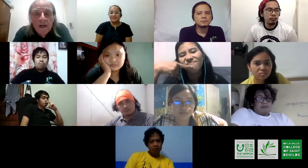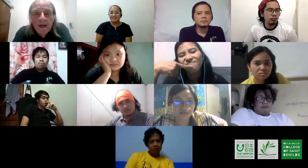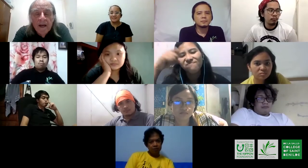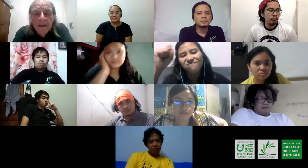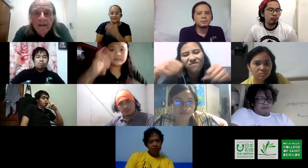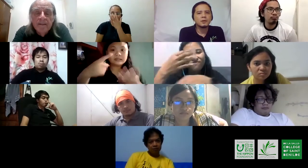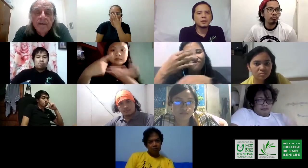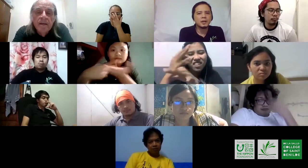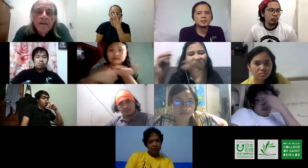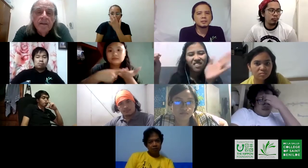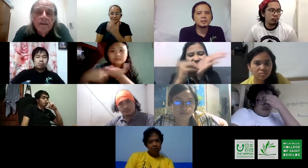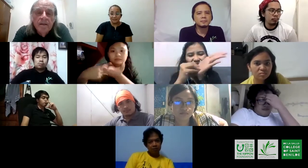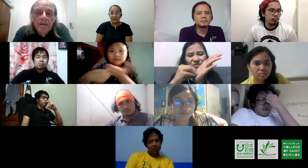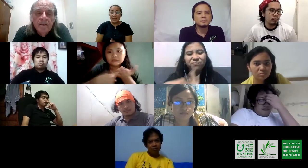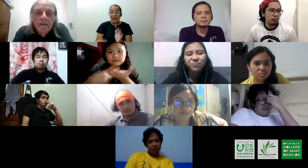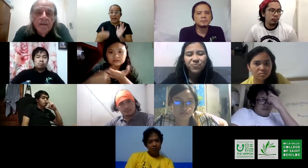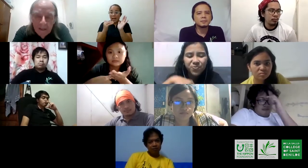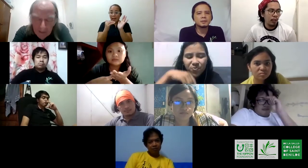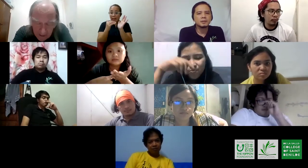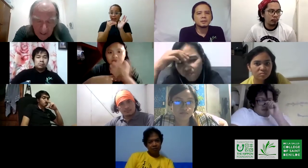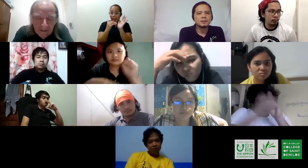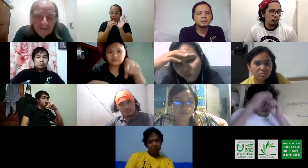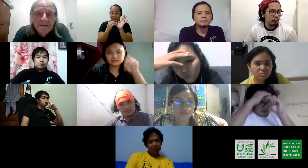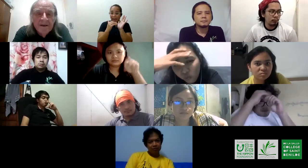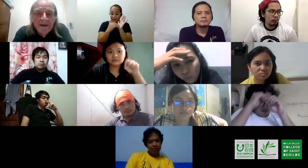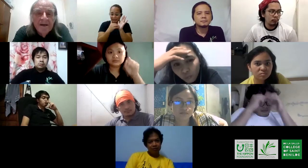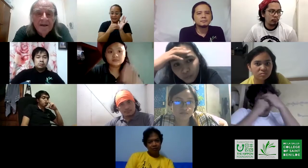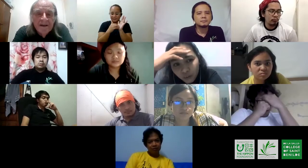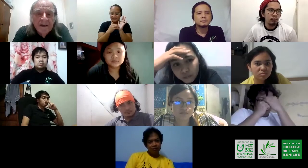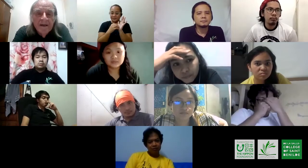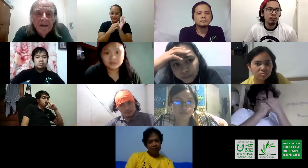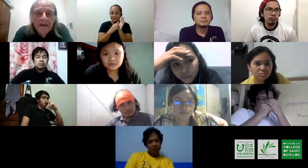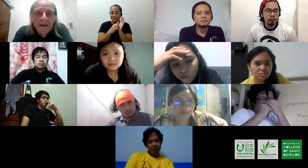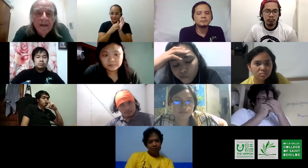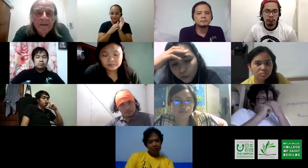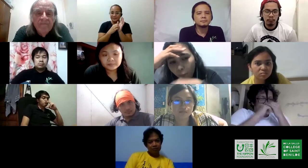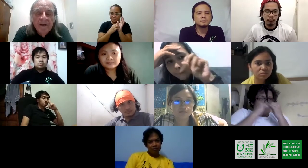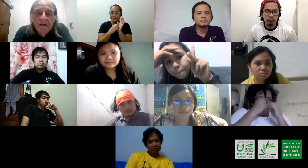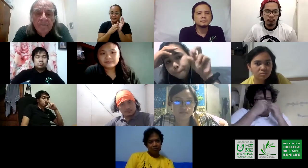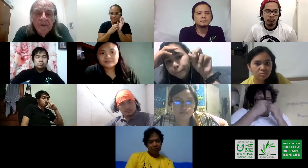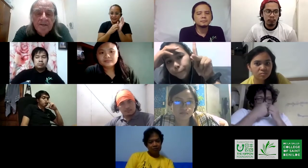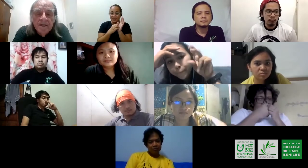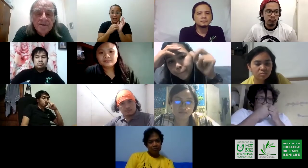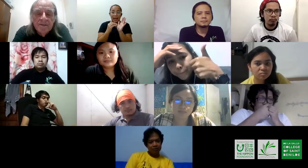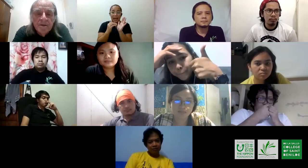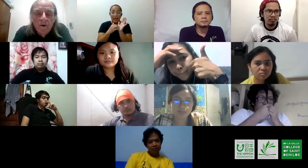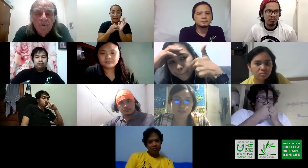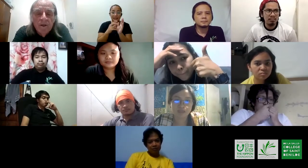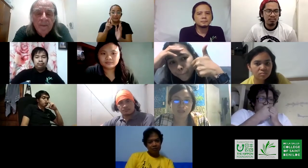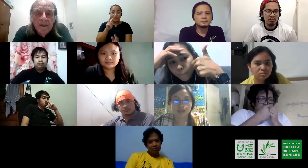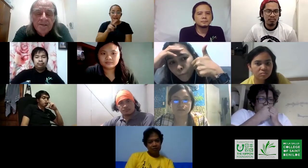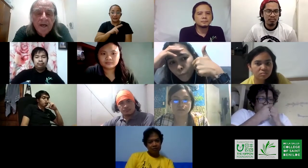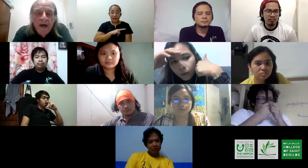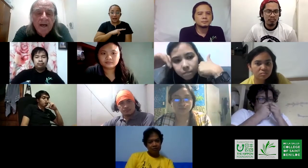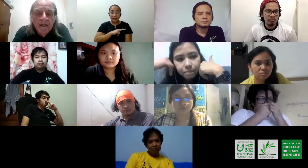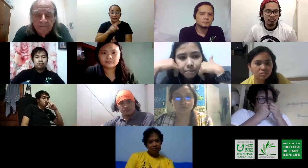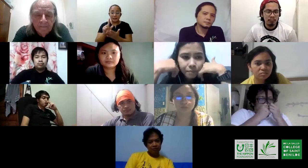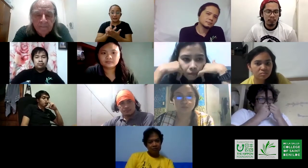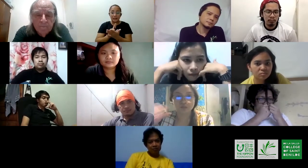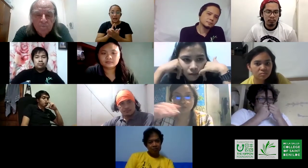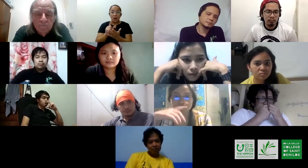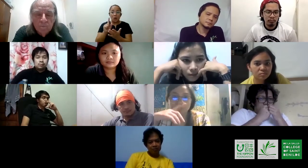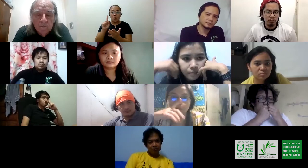So again, Okay, I see. yes. And again, the Vietnamese lessons are only meant as a